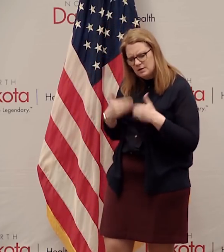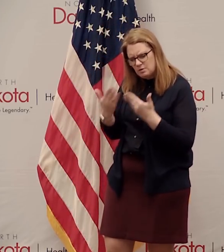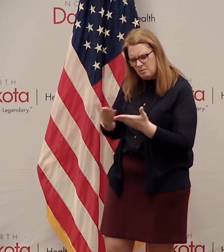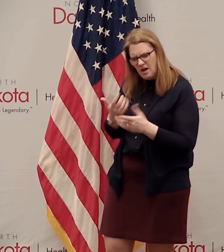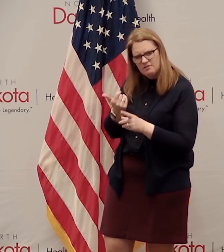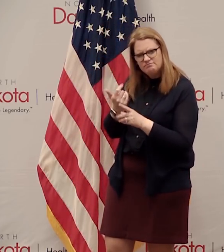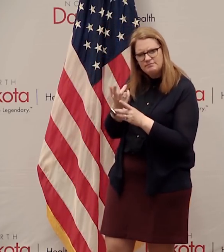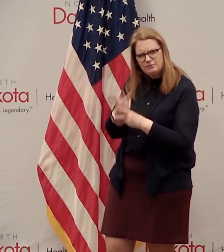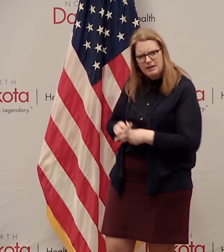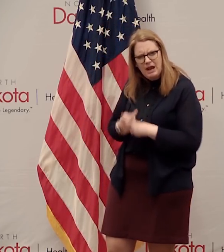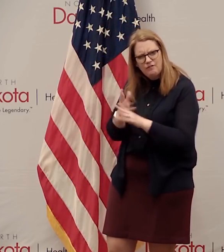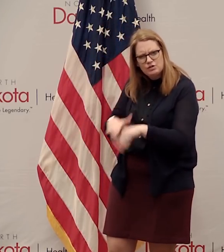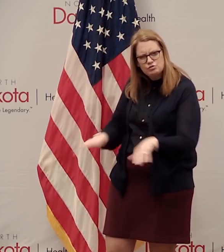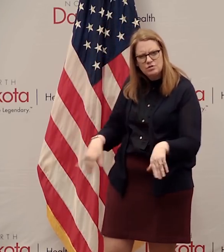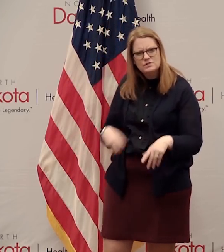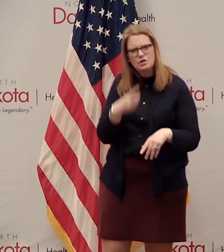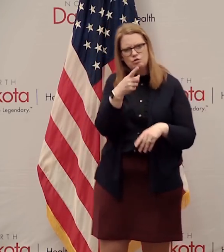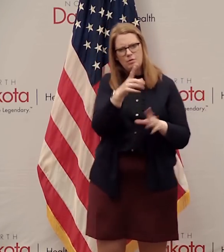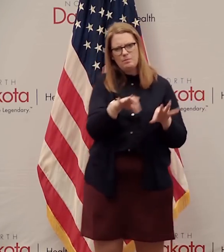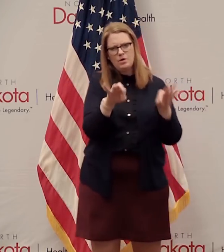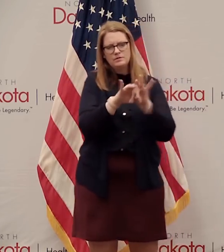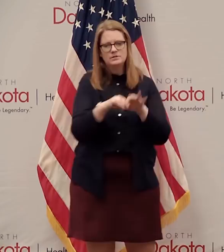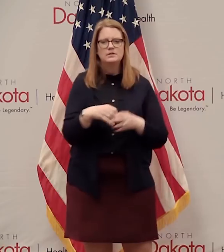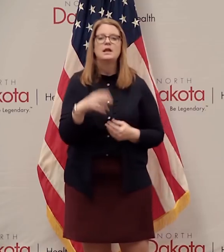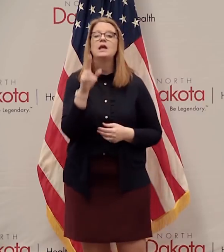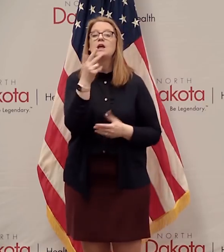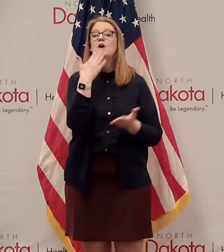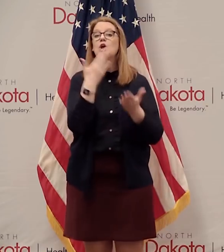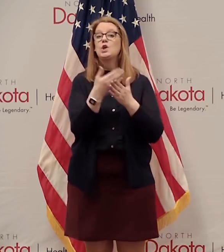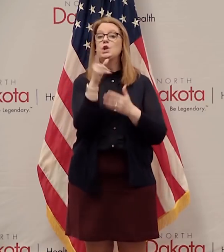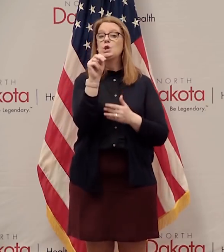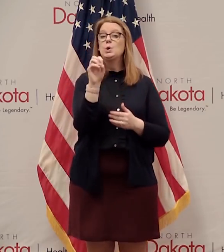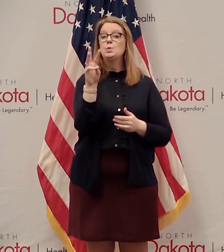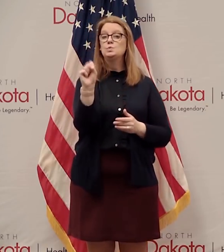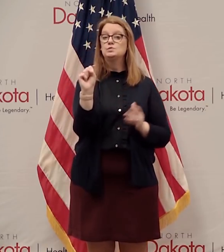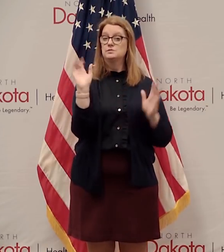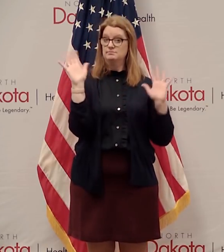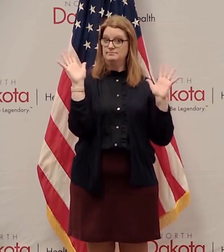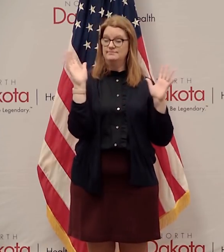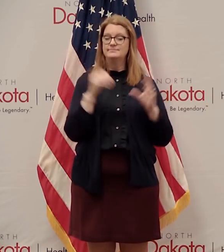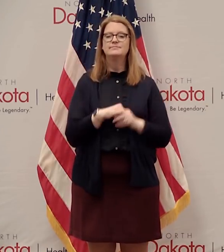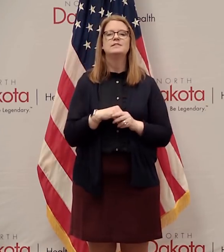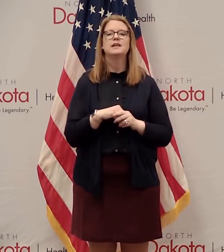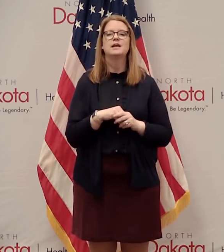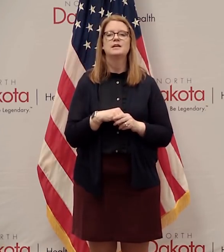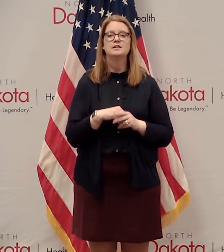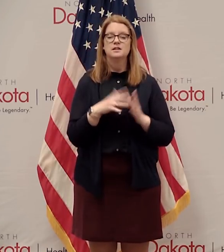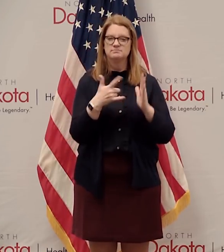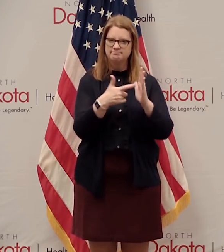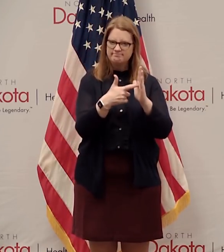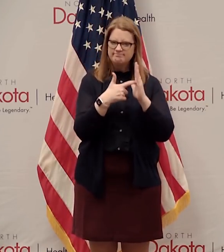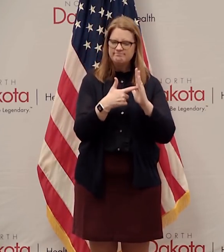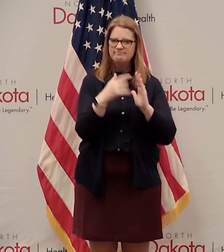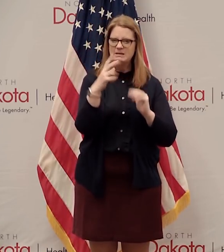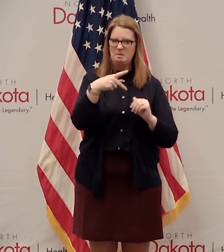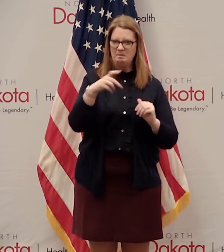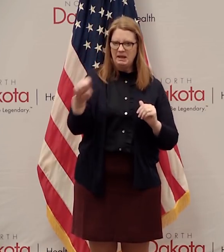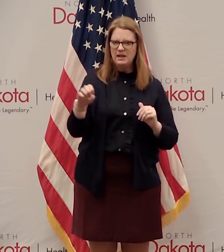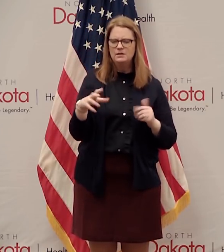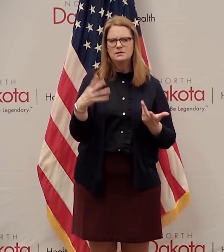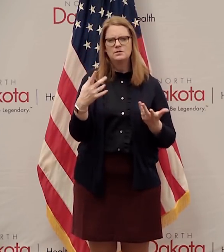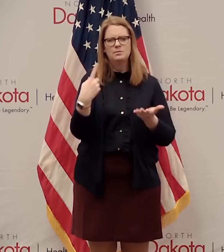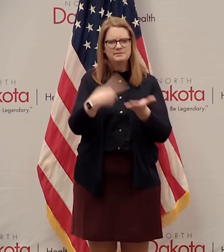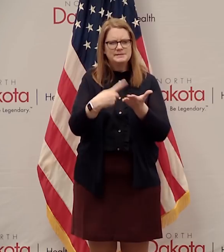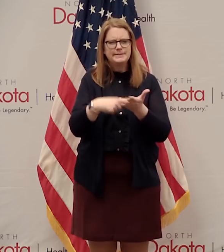matter. Under the good news segment, as we know, a result of growing demand for PPE equipment, you've heard a lot